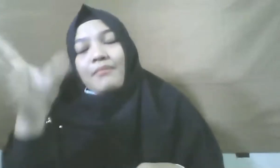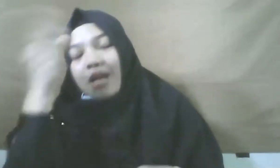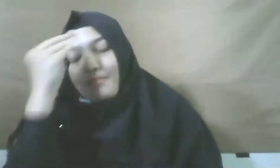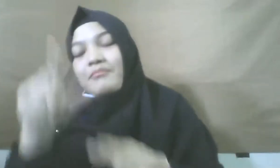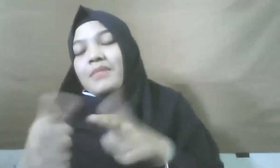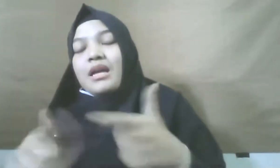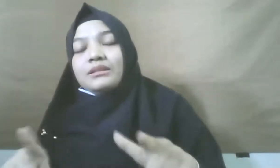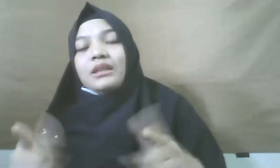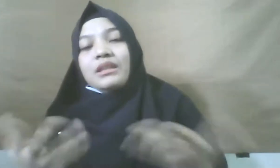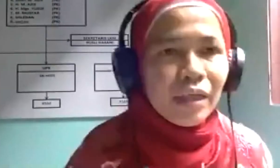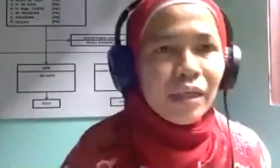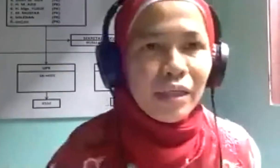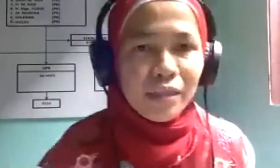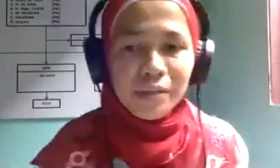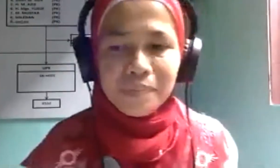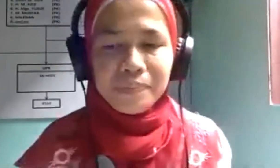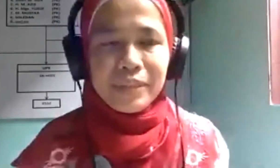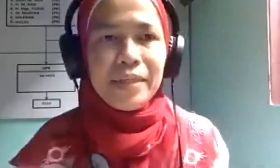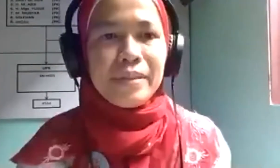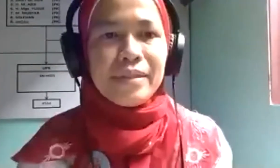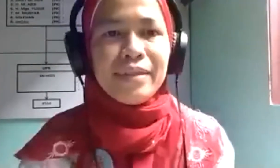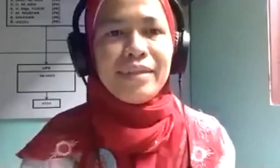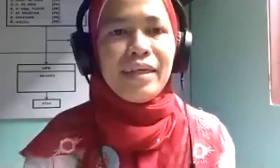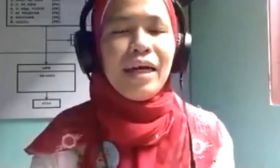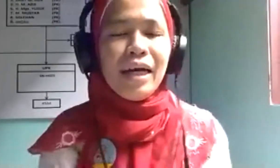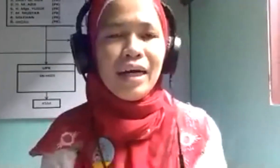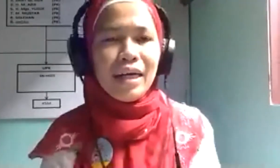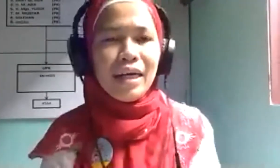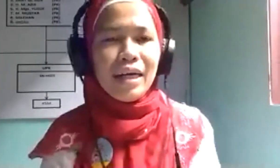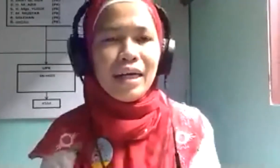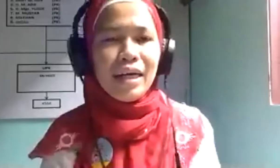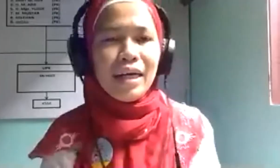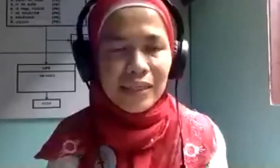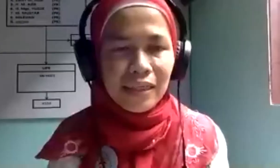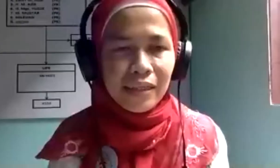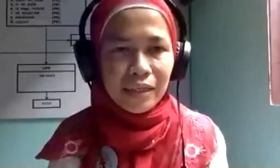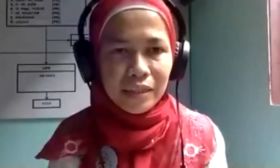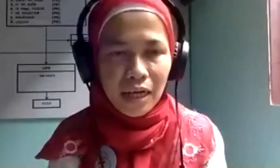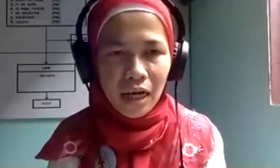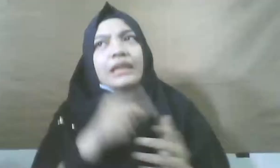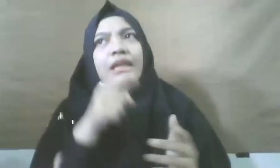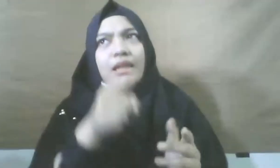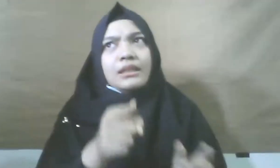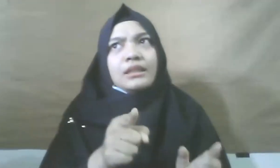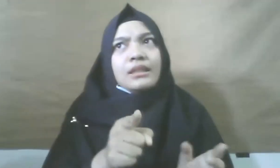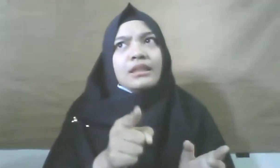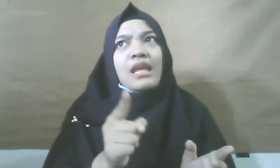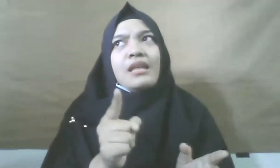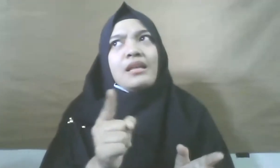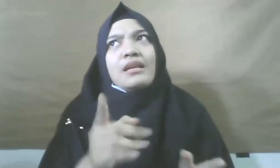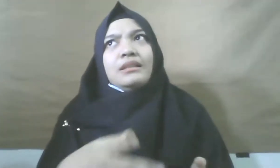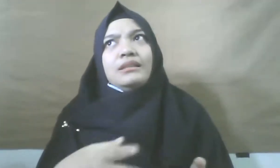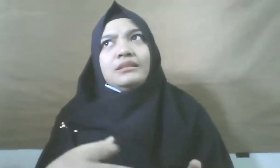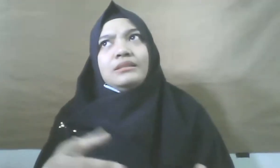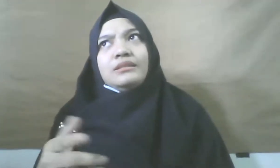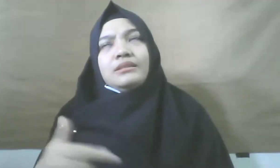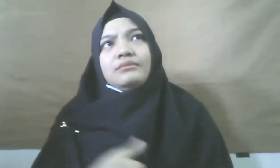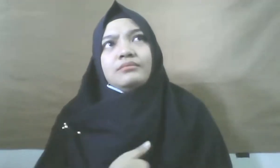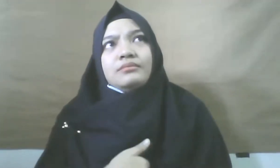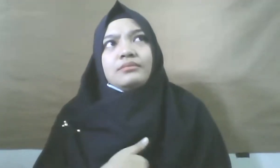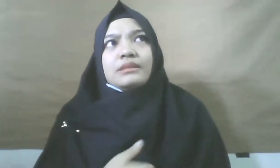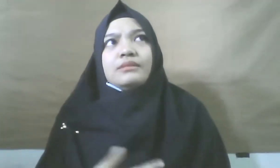Sharyn? Okay, me? Yes. Hello? Yes. It's interestingly that how the bureaucracy